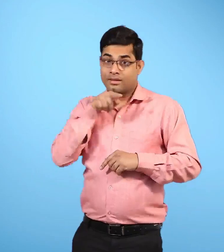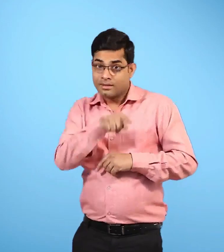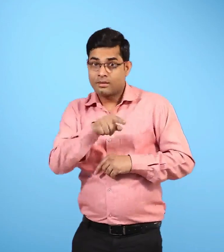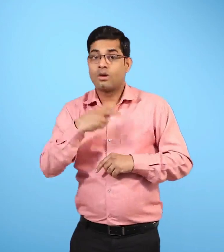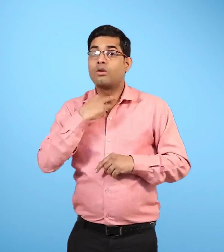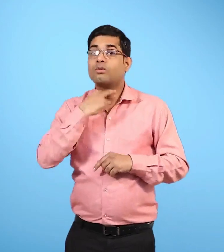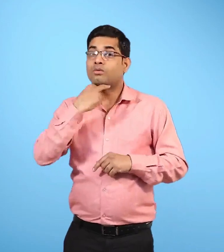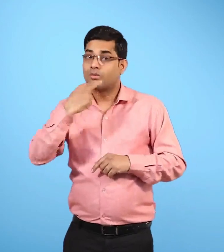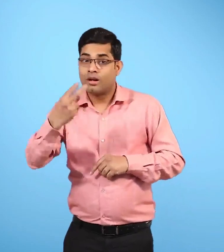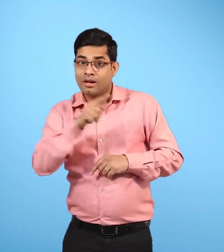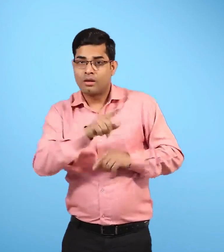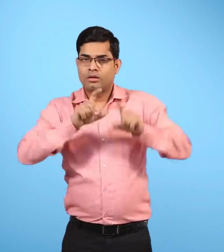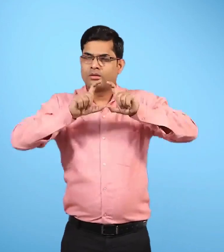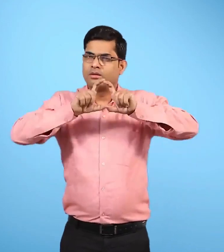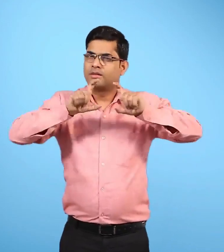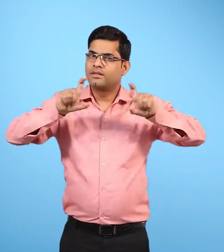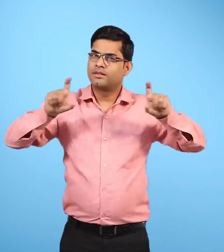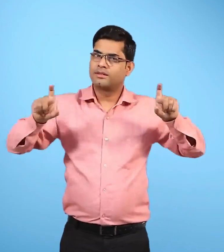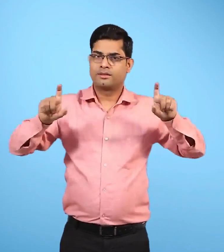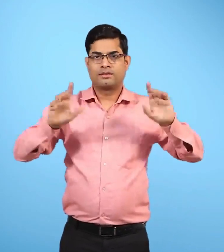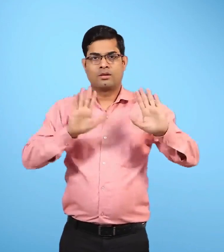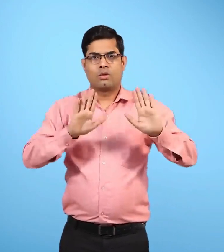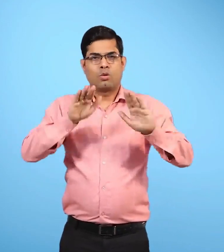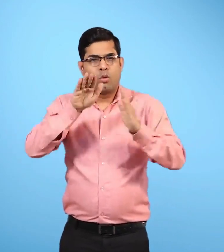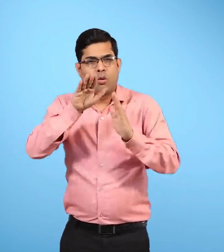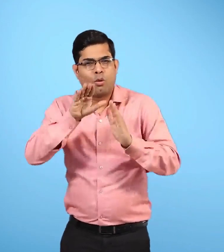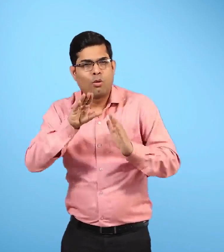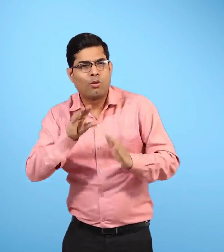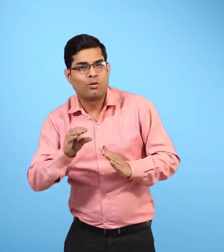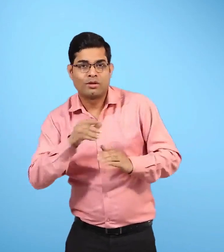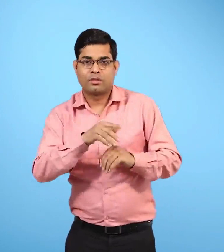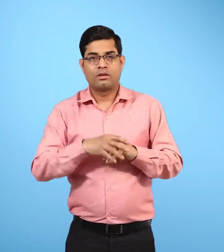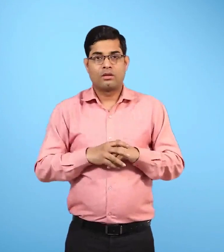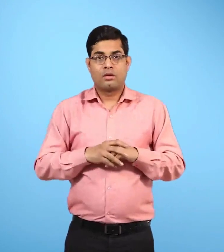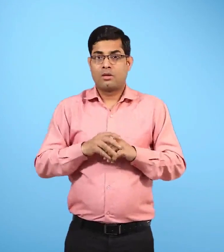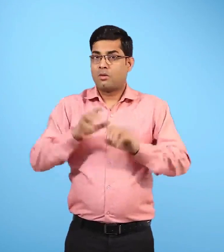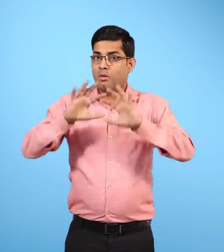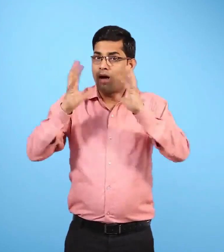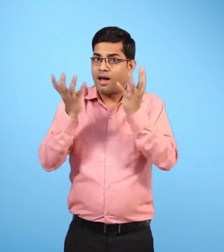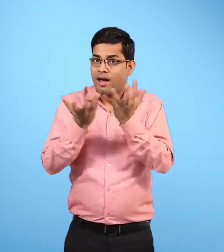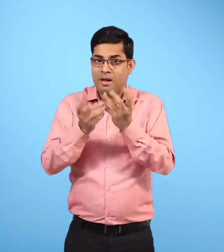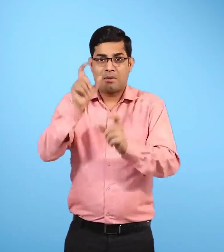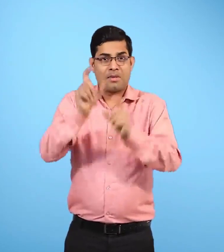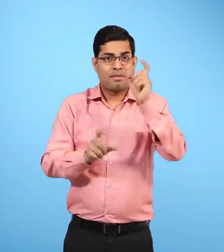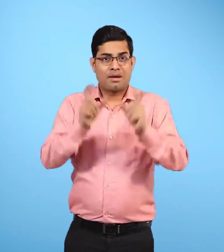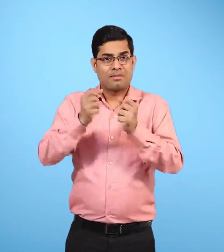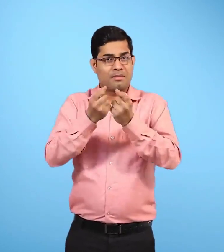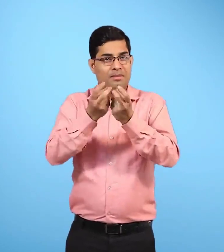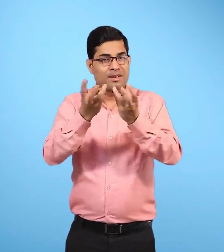and then she spoke. Her voice was clear and low. There are many people in this